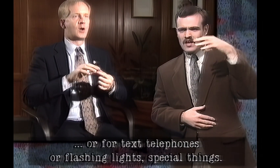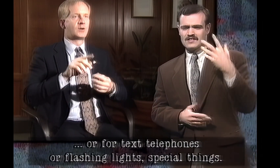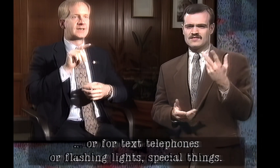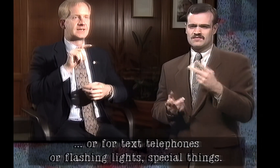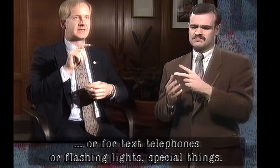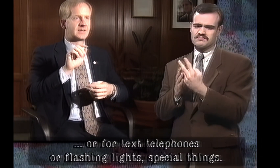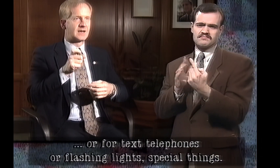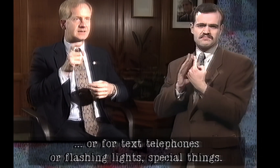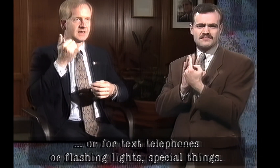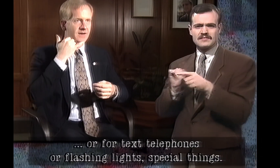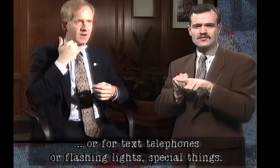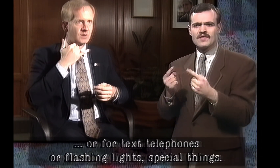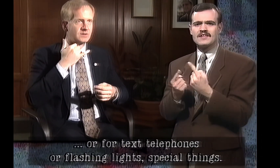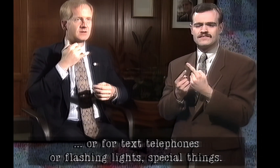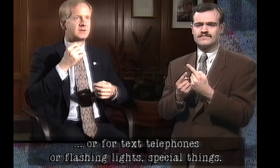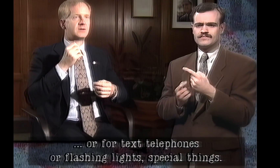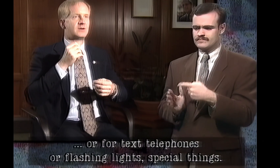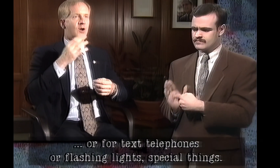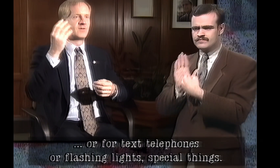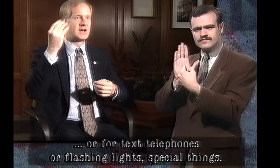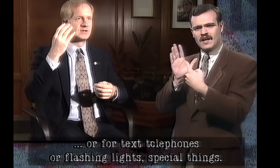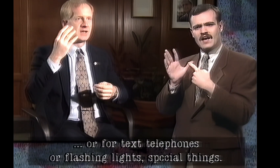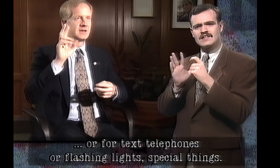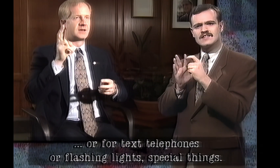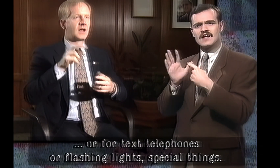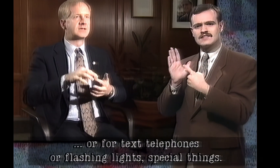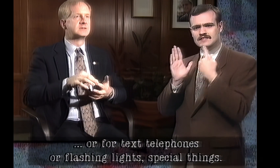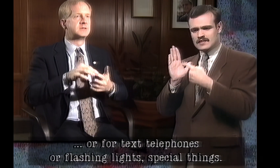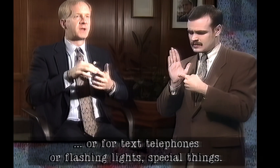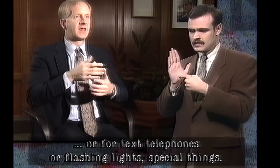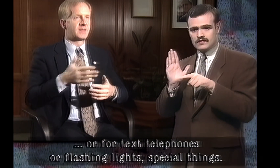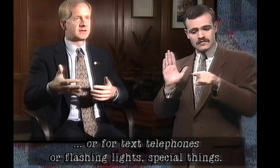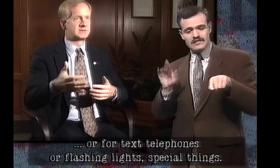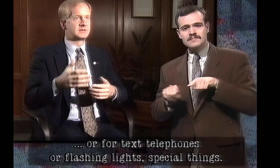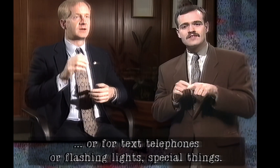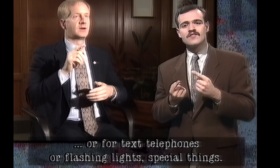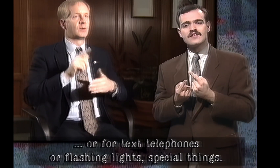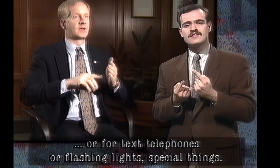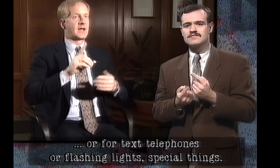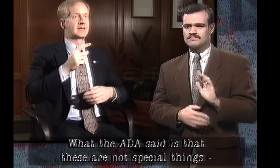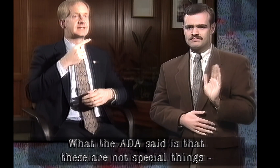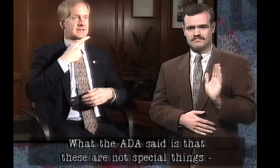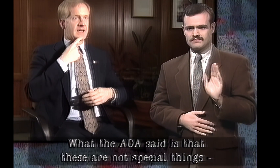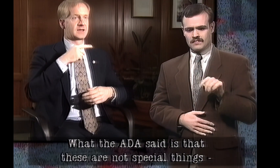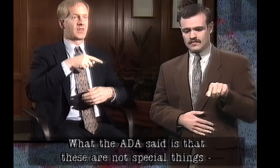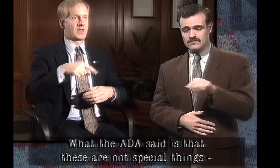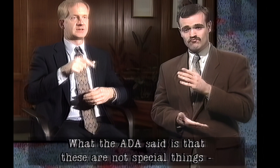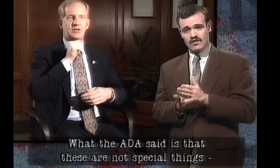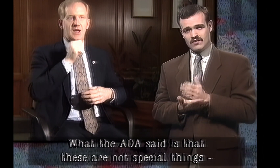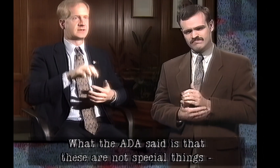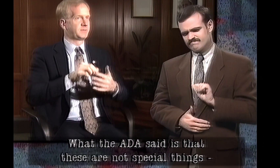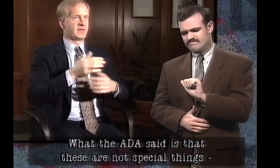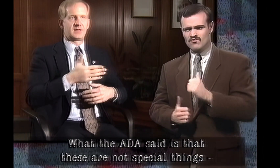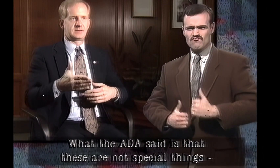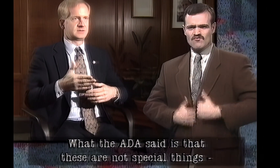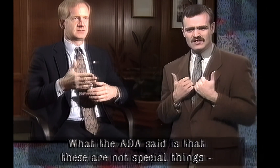or for text telephones, or for flashing lights, special things. And what the ADA said is that